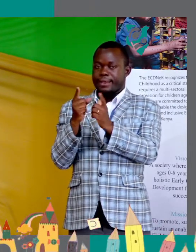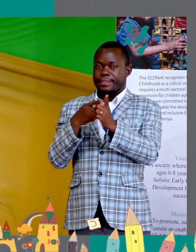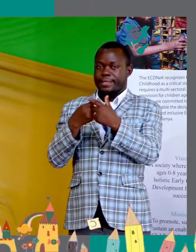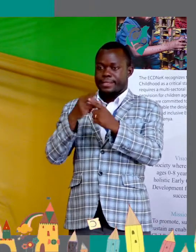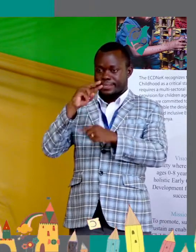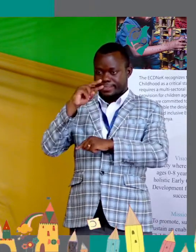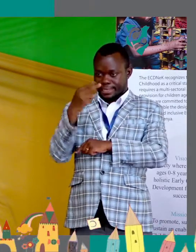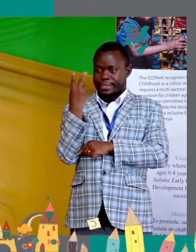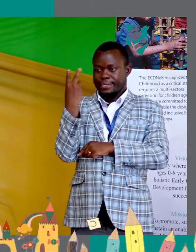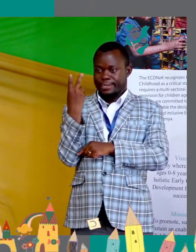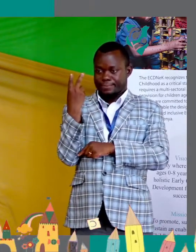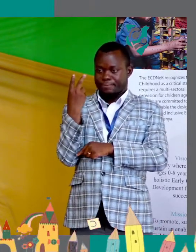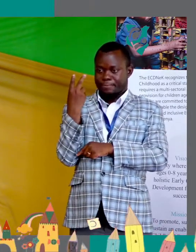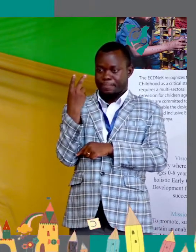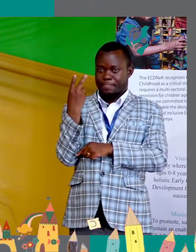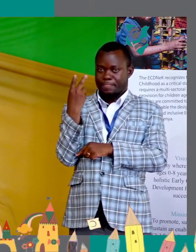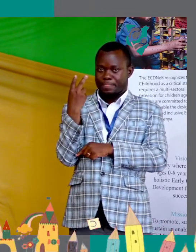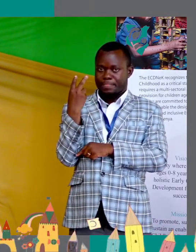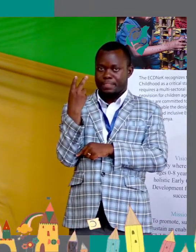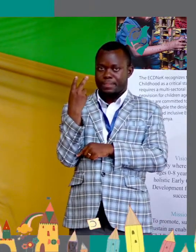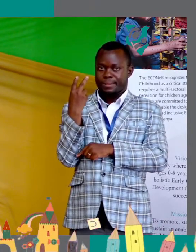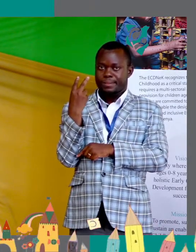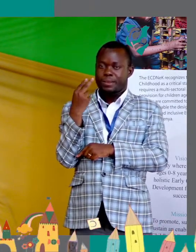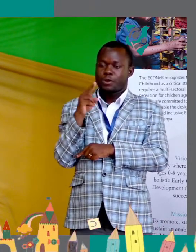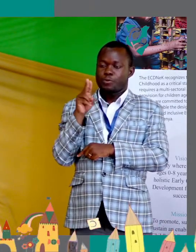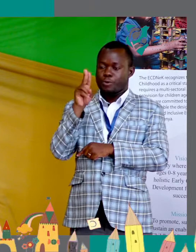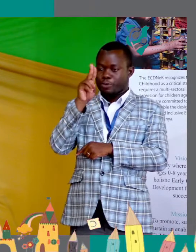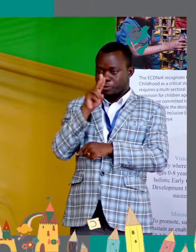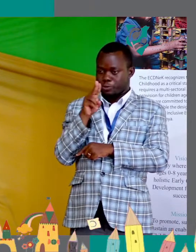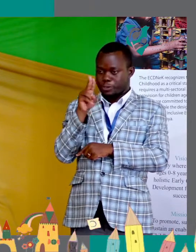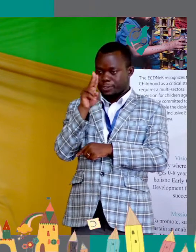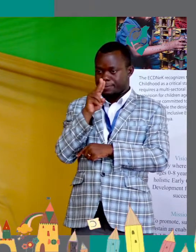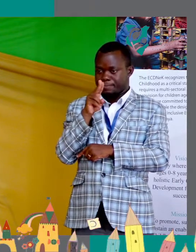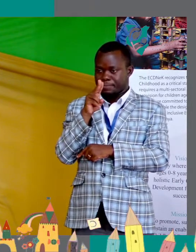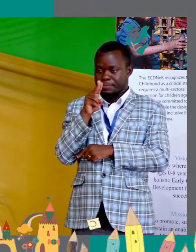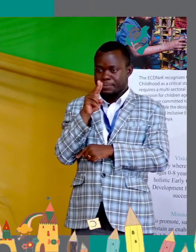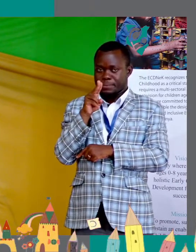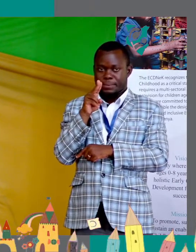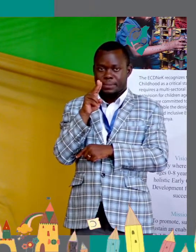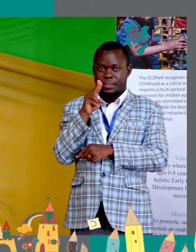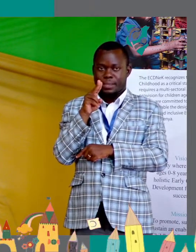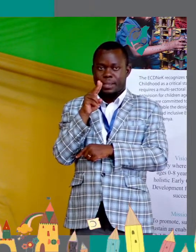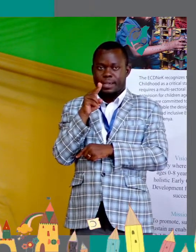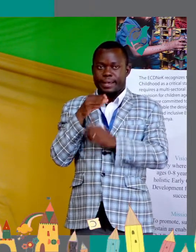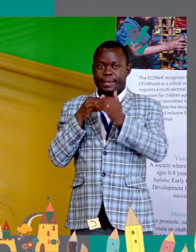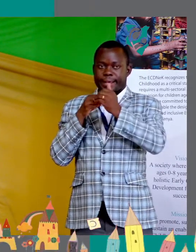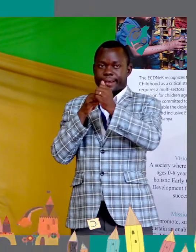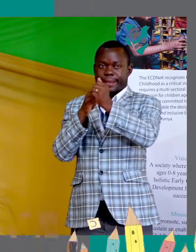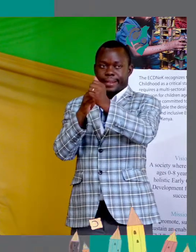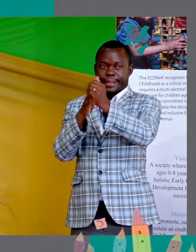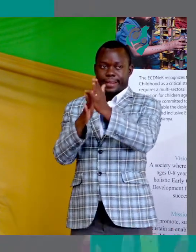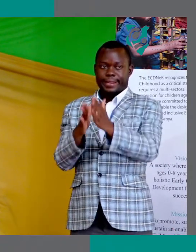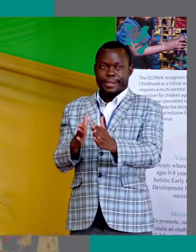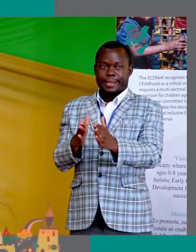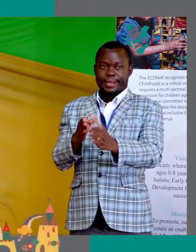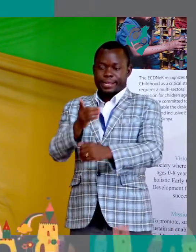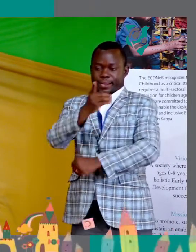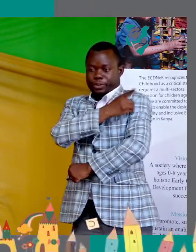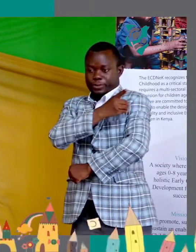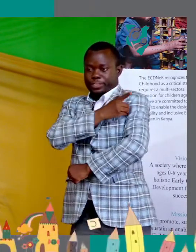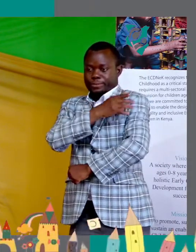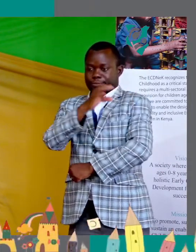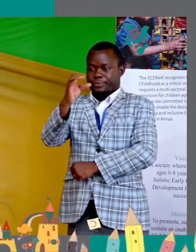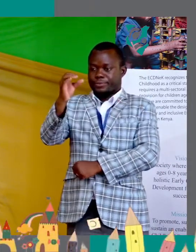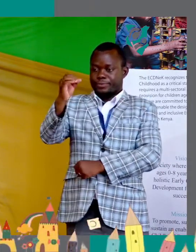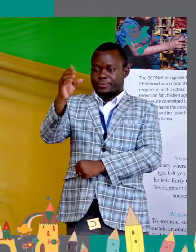Then we will have breakout room number 2, which will be Dr. Benson Odongo led, and it is going to be